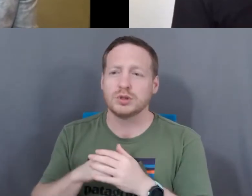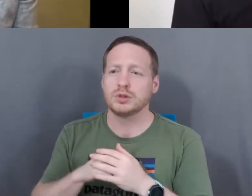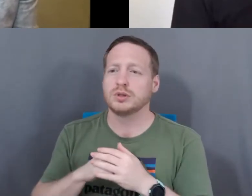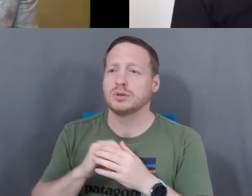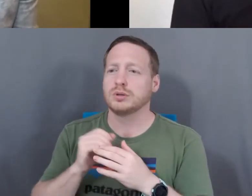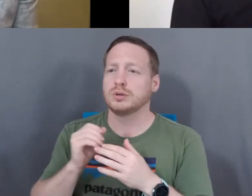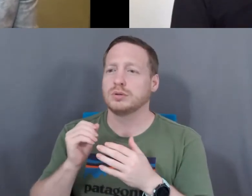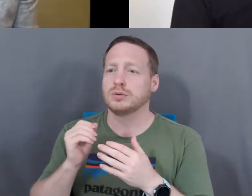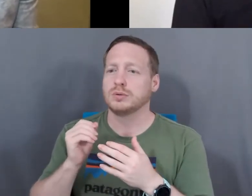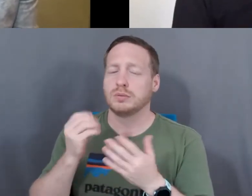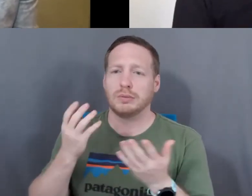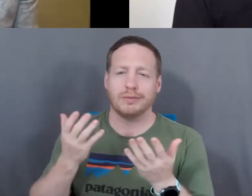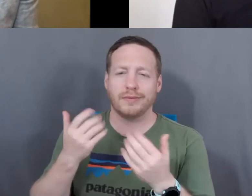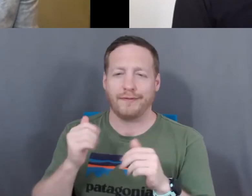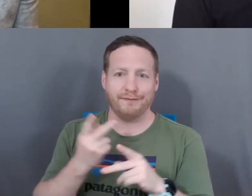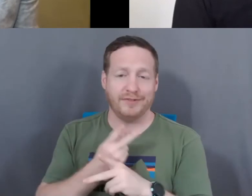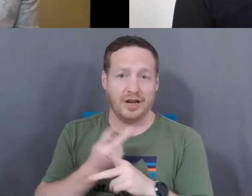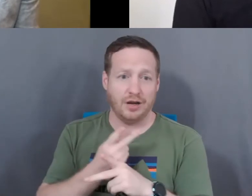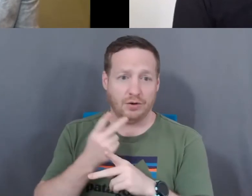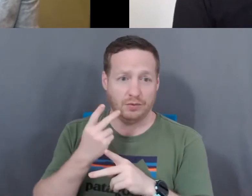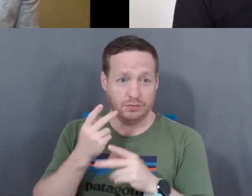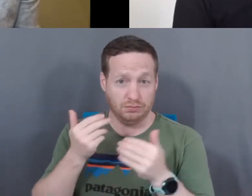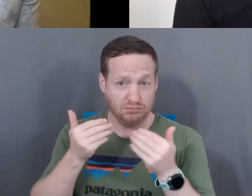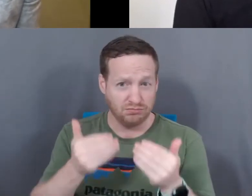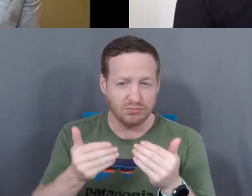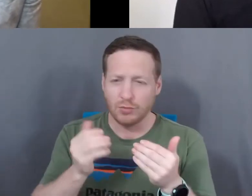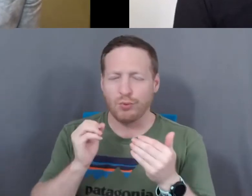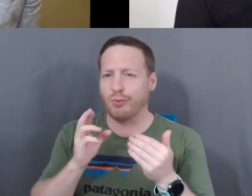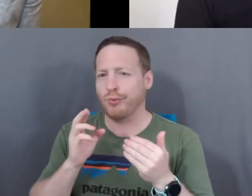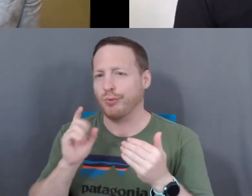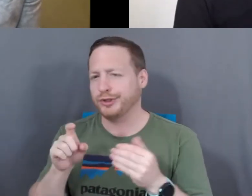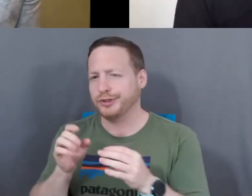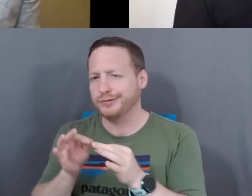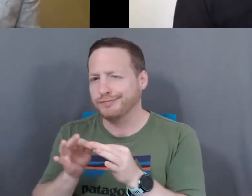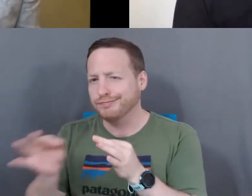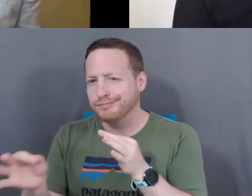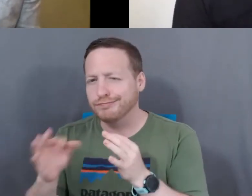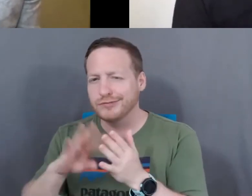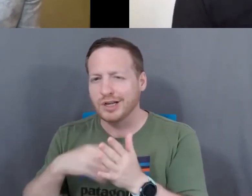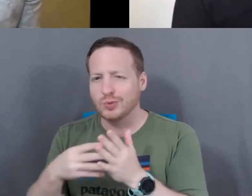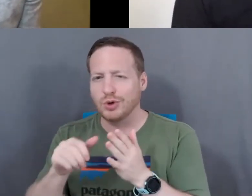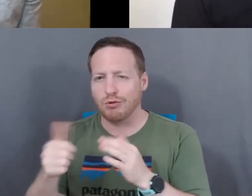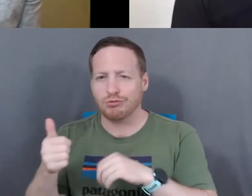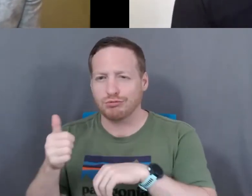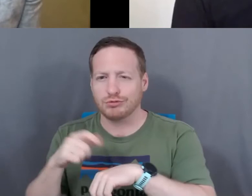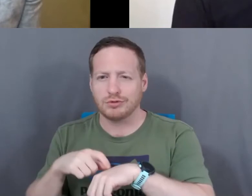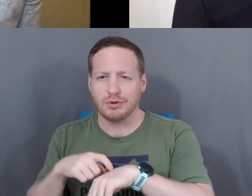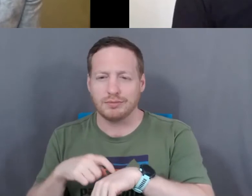next Wednesday for the evaluation. I'm just trying to figure out, should we go forward with the meeting or should we actually reschedule it for